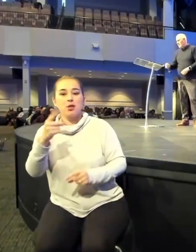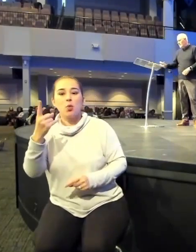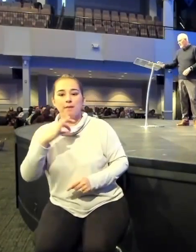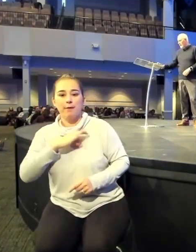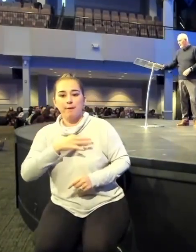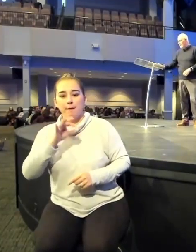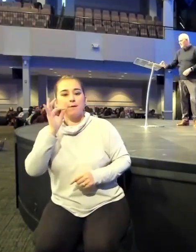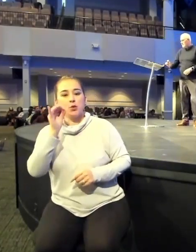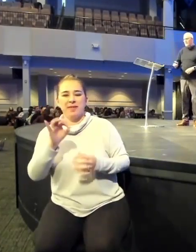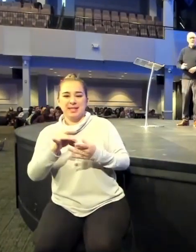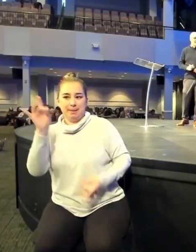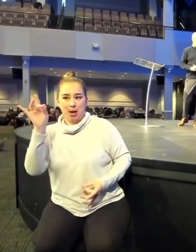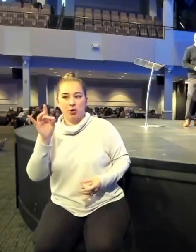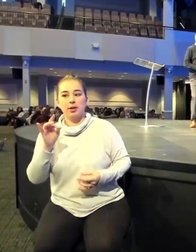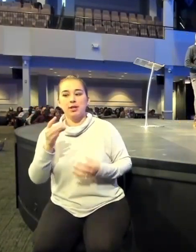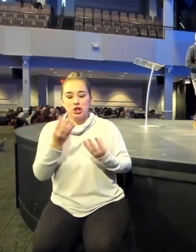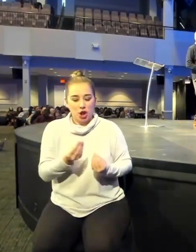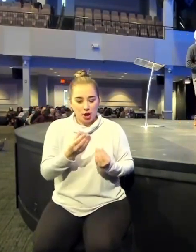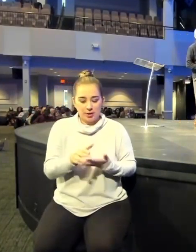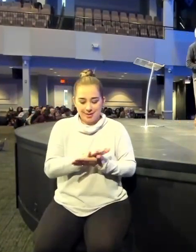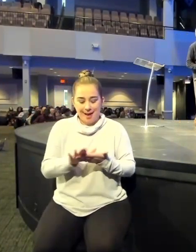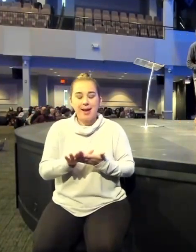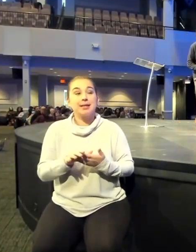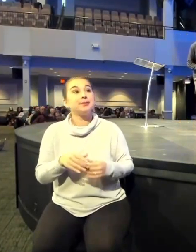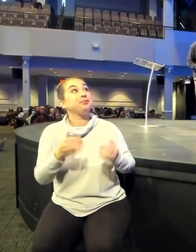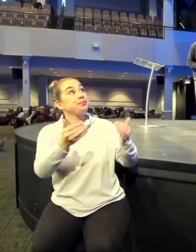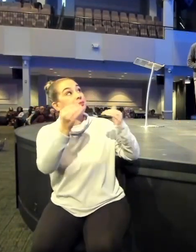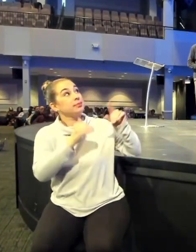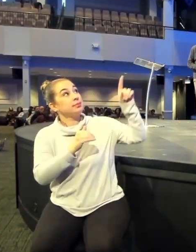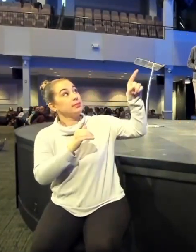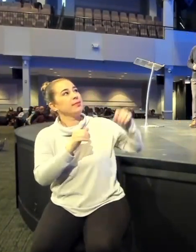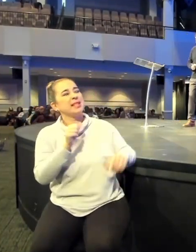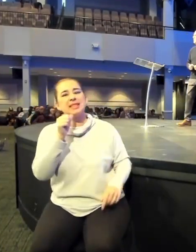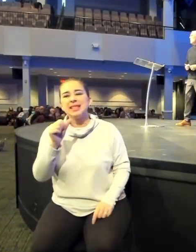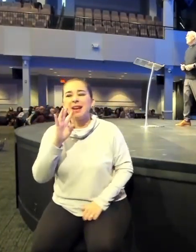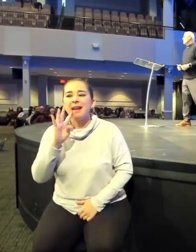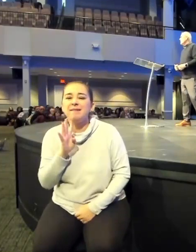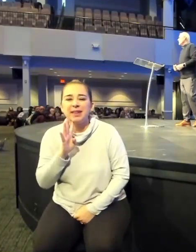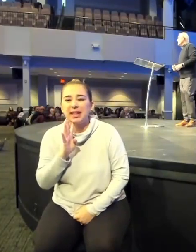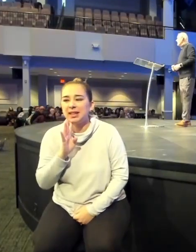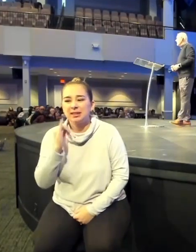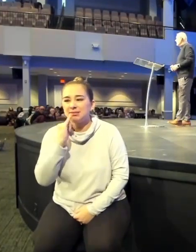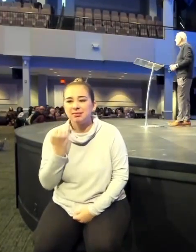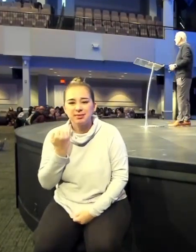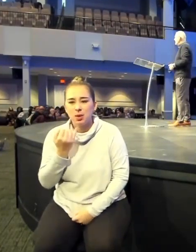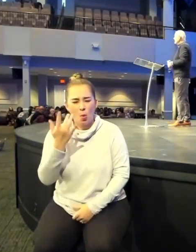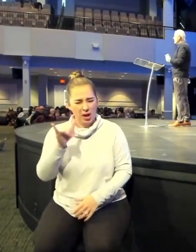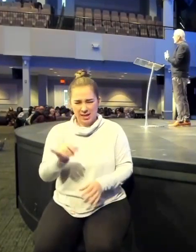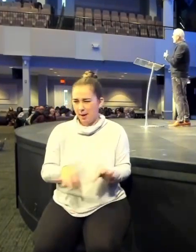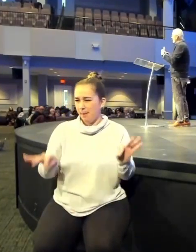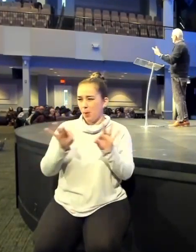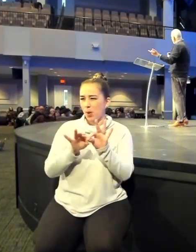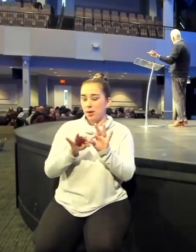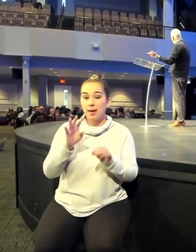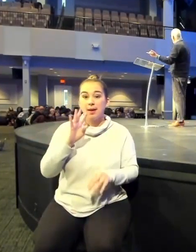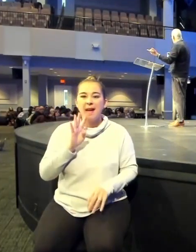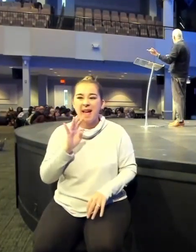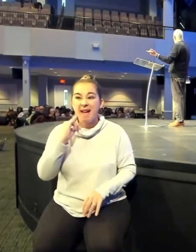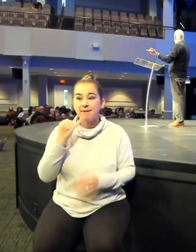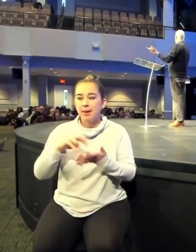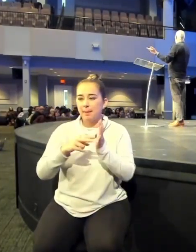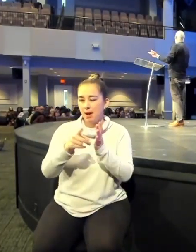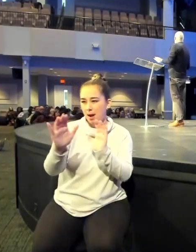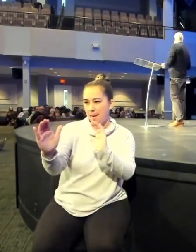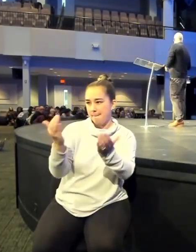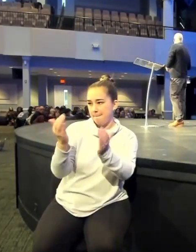Spirit. Gentleness, kindness. Does not what? Envy. Why is this important? Because envy is all about you comparing